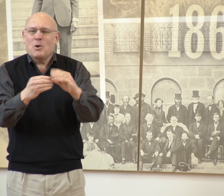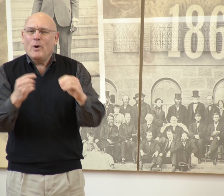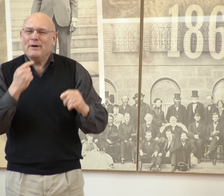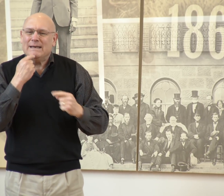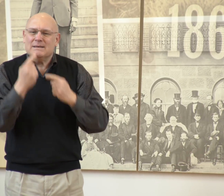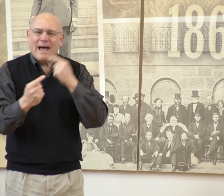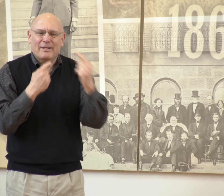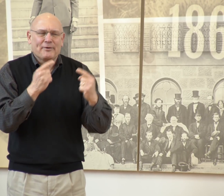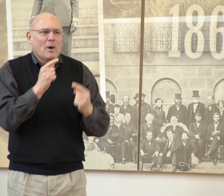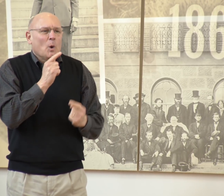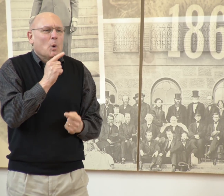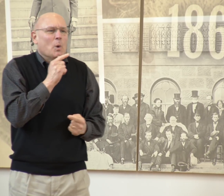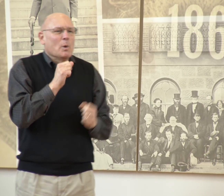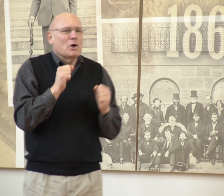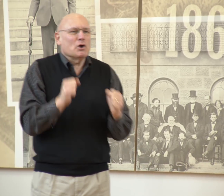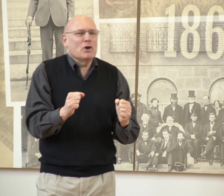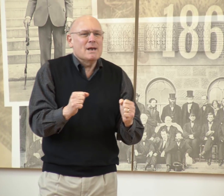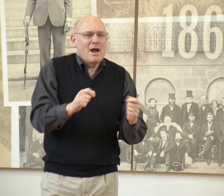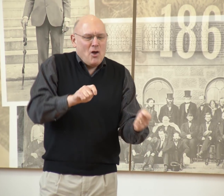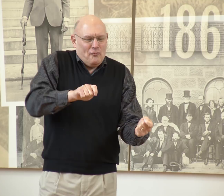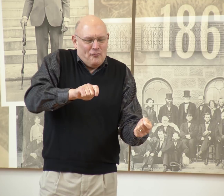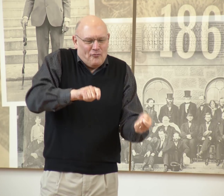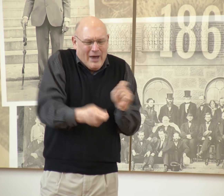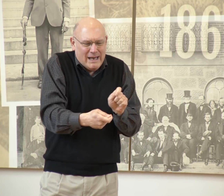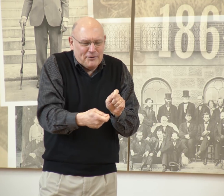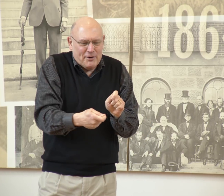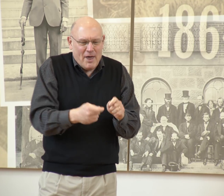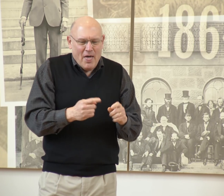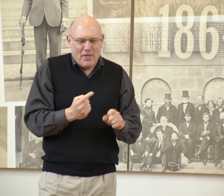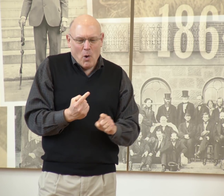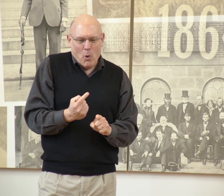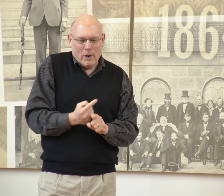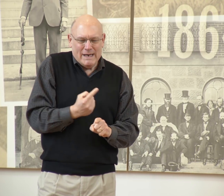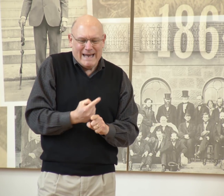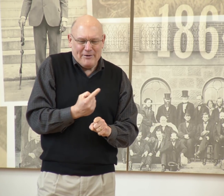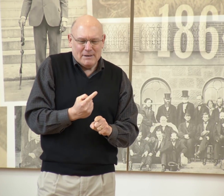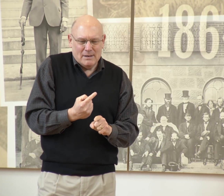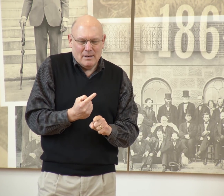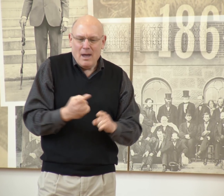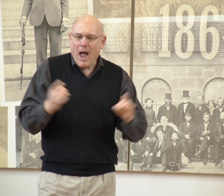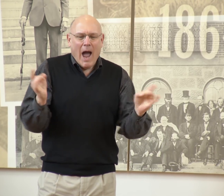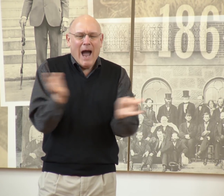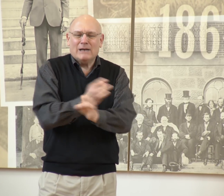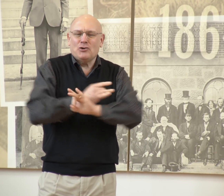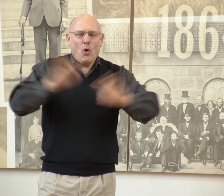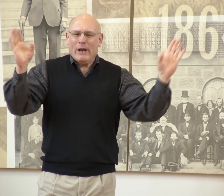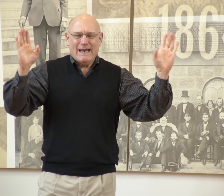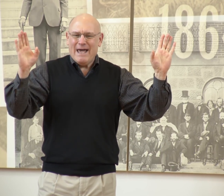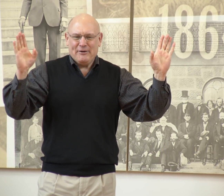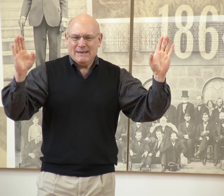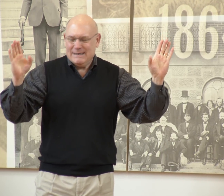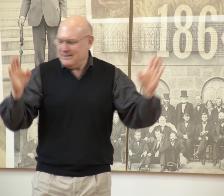He was a master storyteller. He could render the ordinary